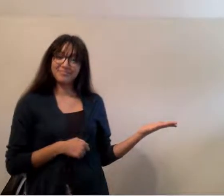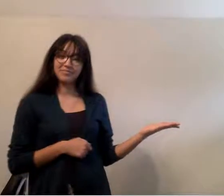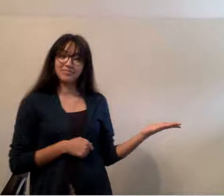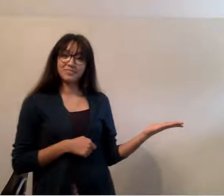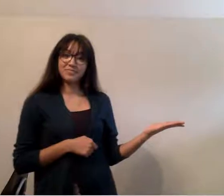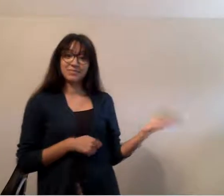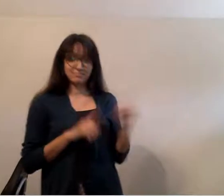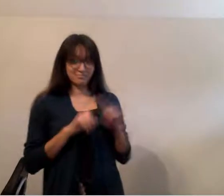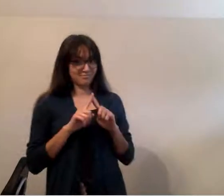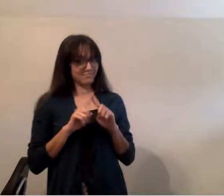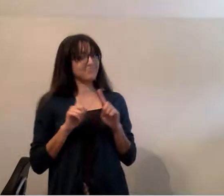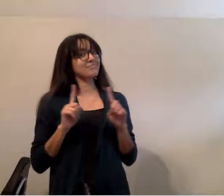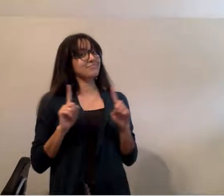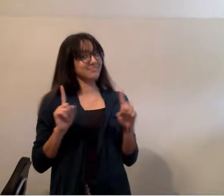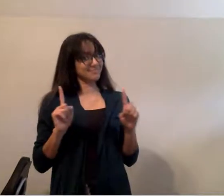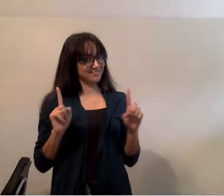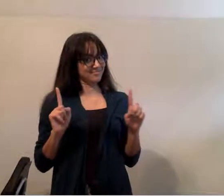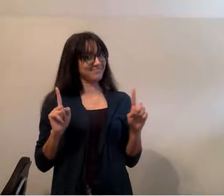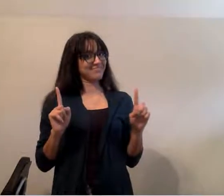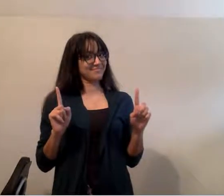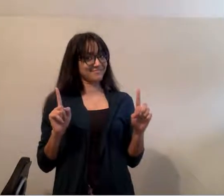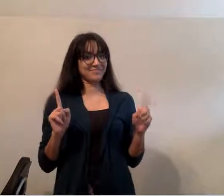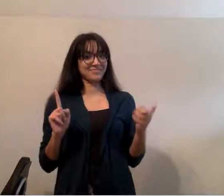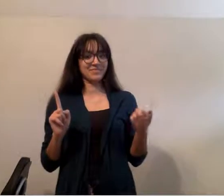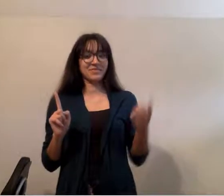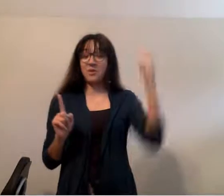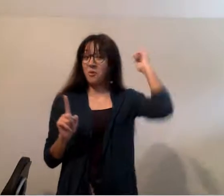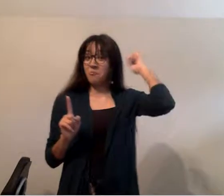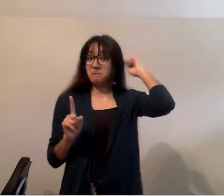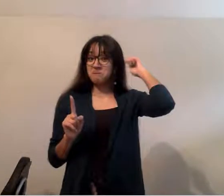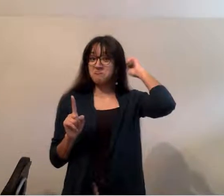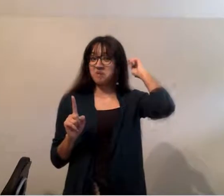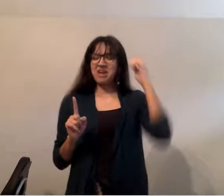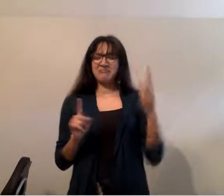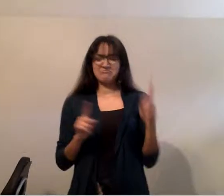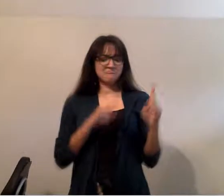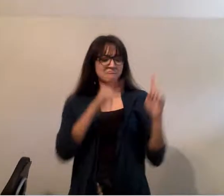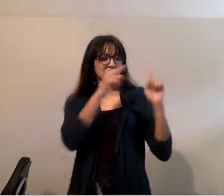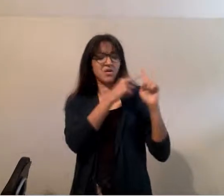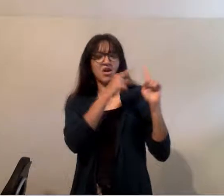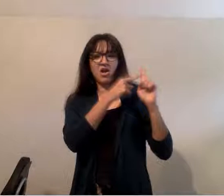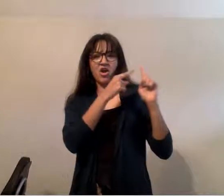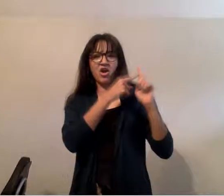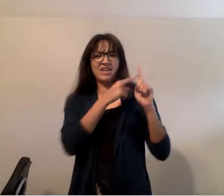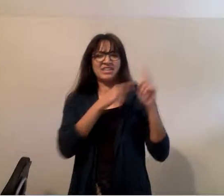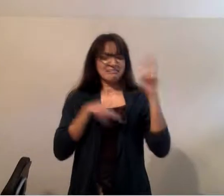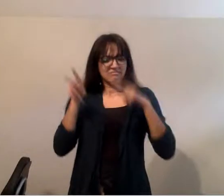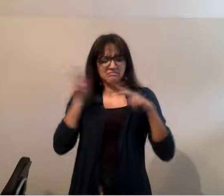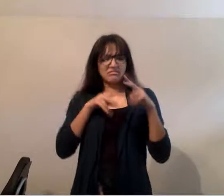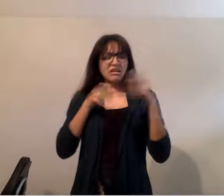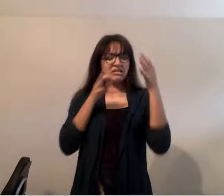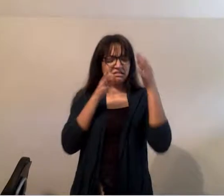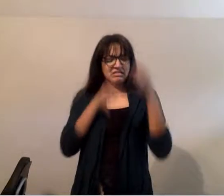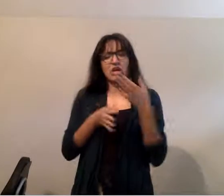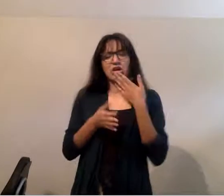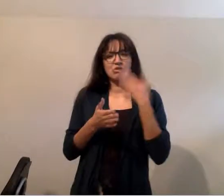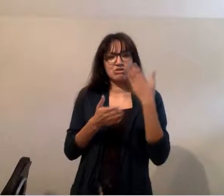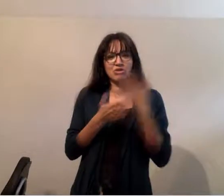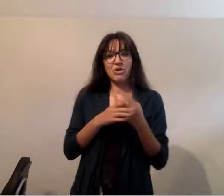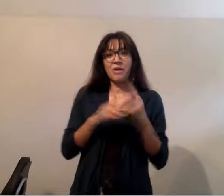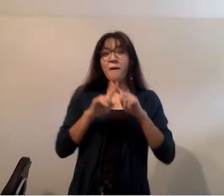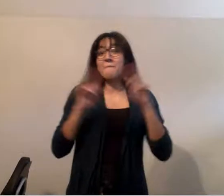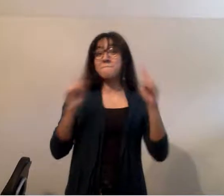There is a difference. Both brains have a rational decision maker in them, but the procrastinator's brain also has an